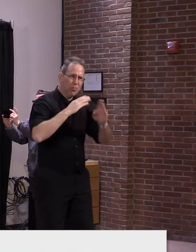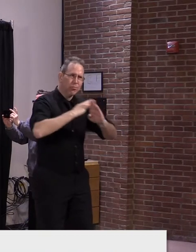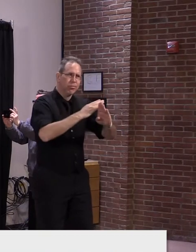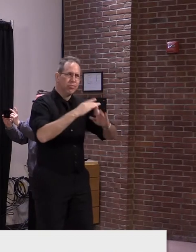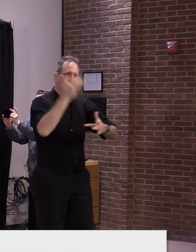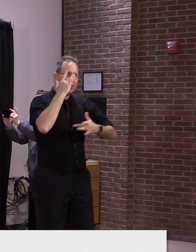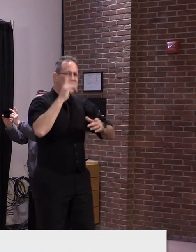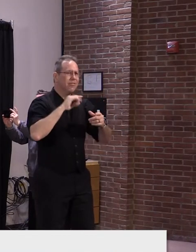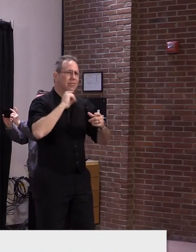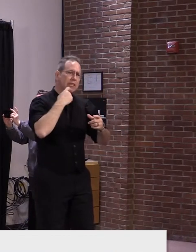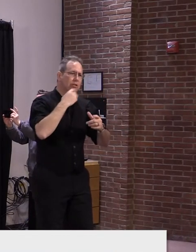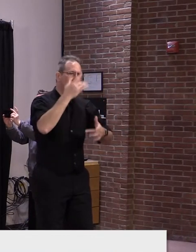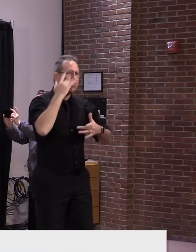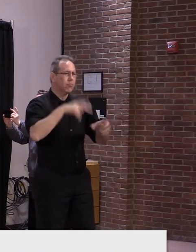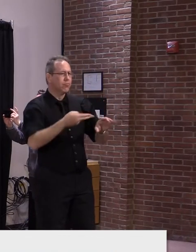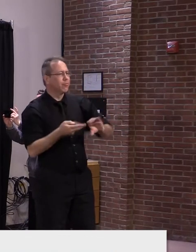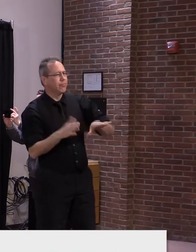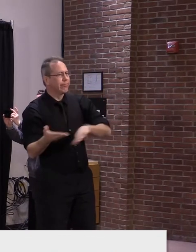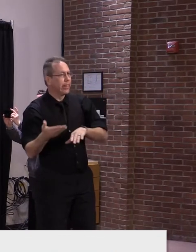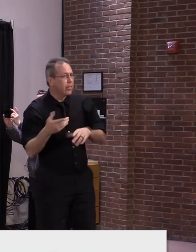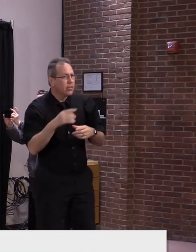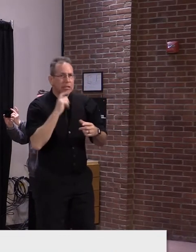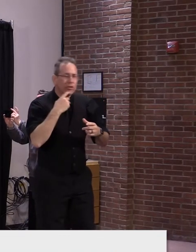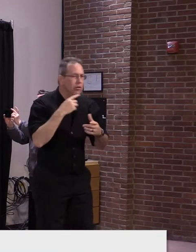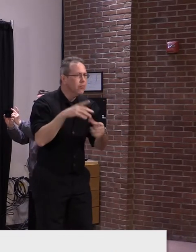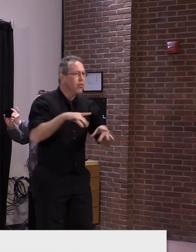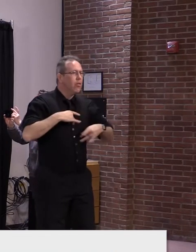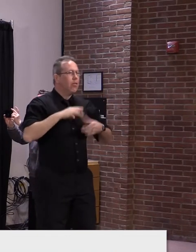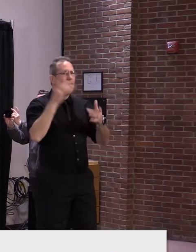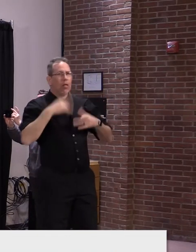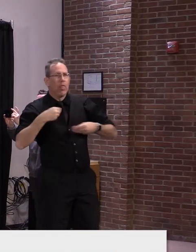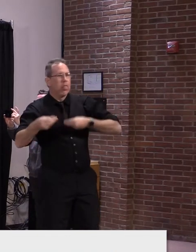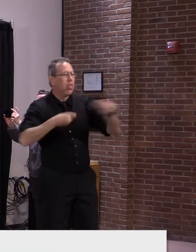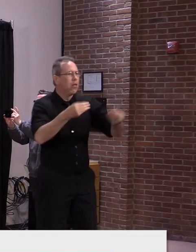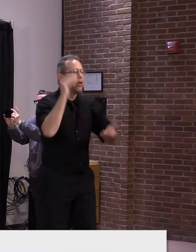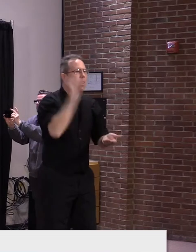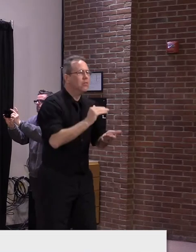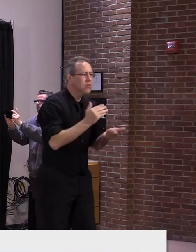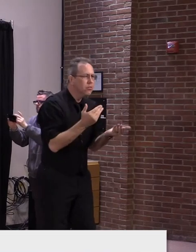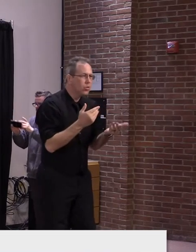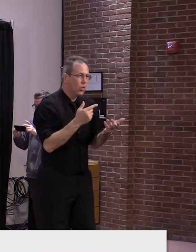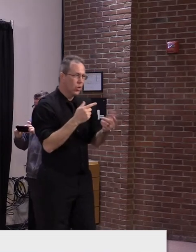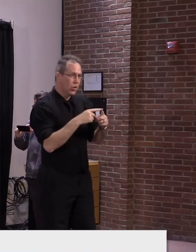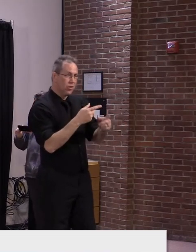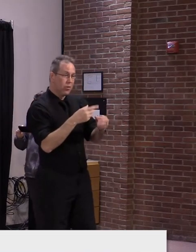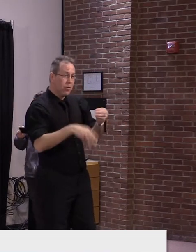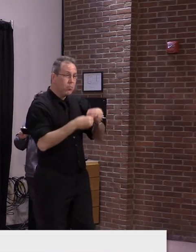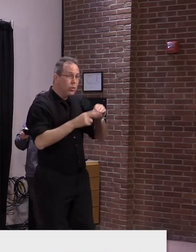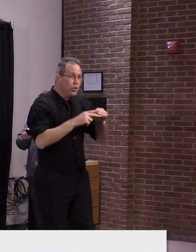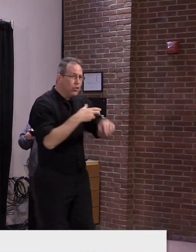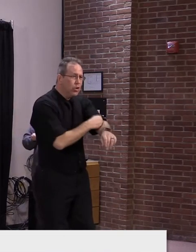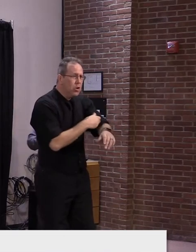the Omicron portion of the pandemic, to add yet another booster into the mix.